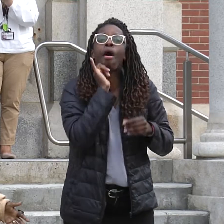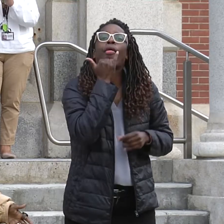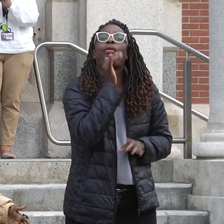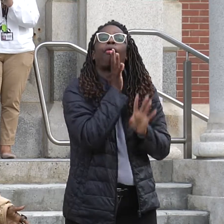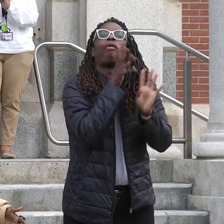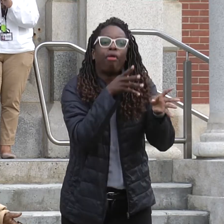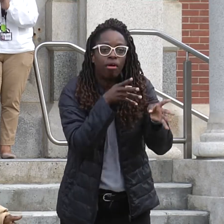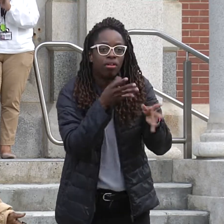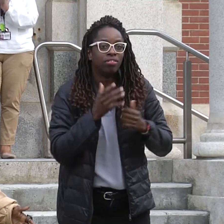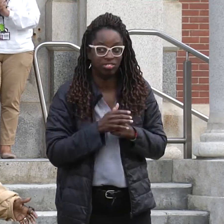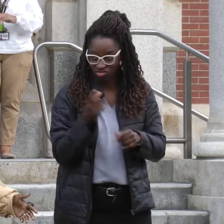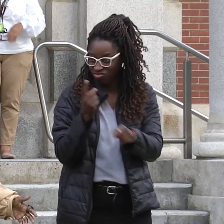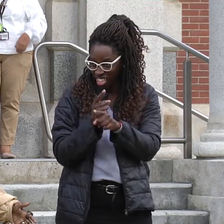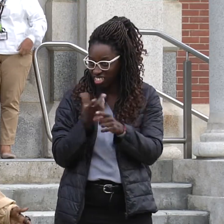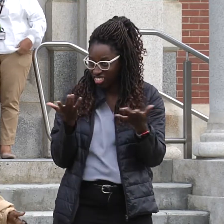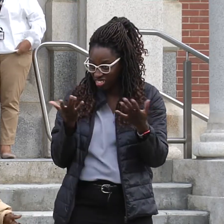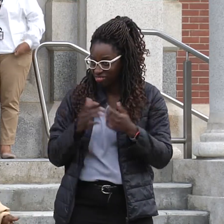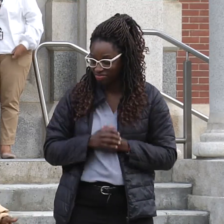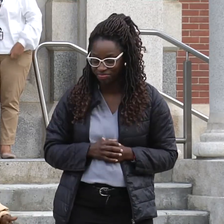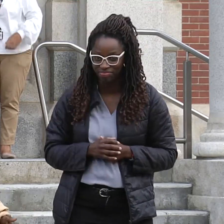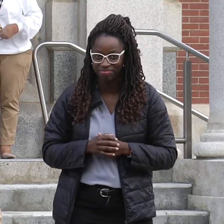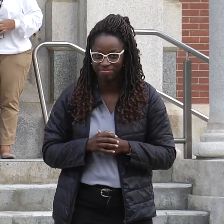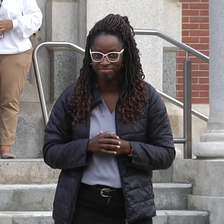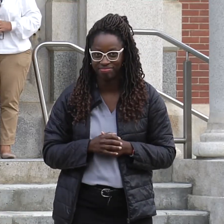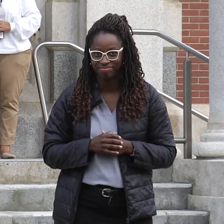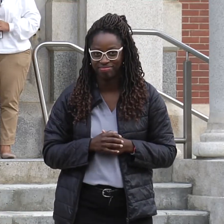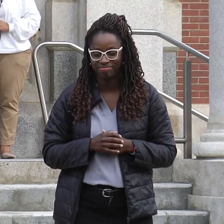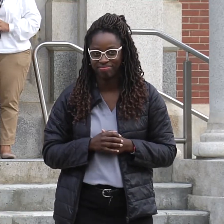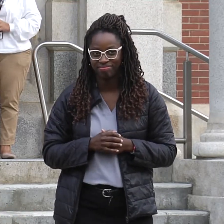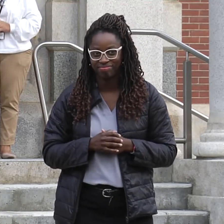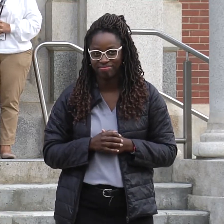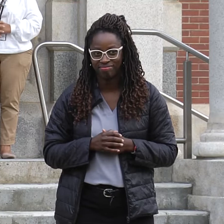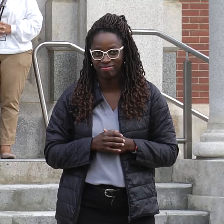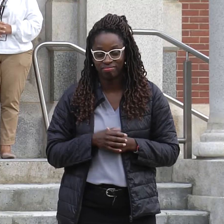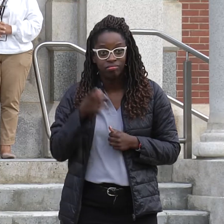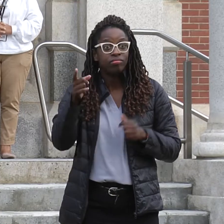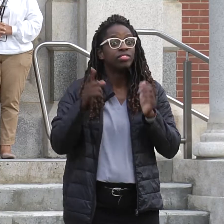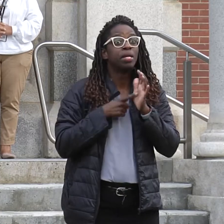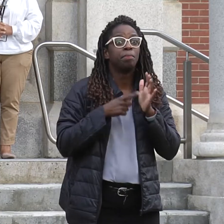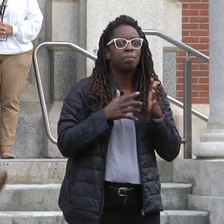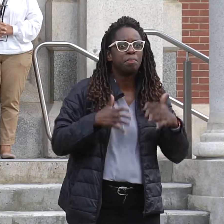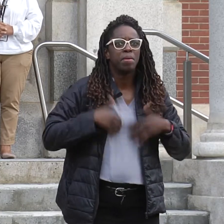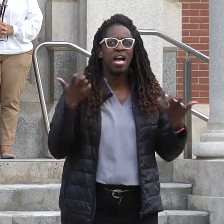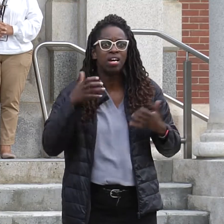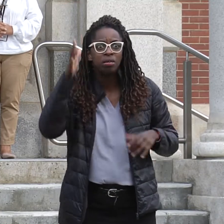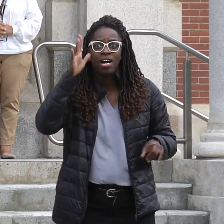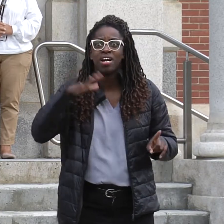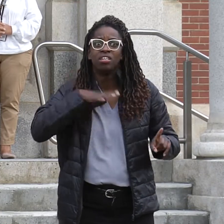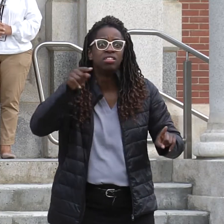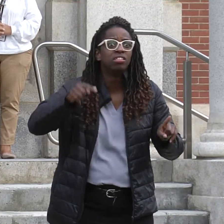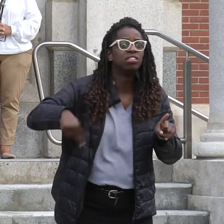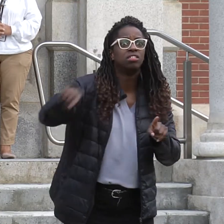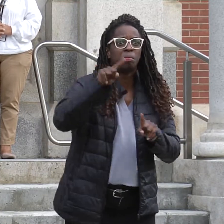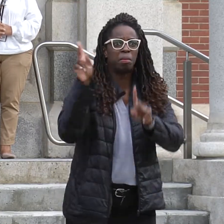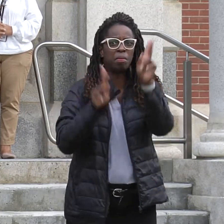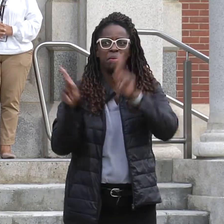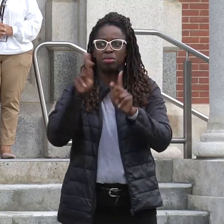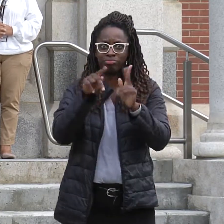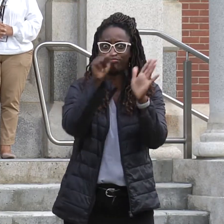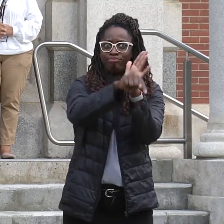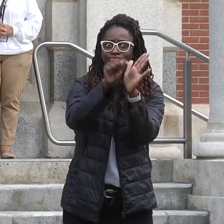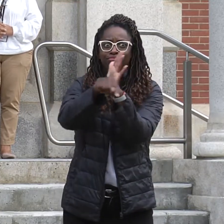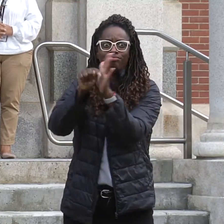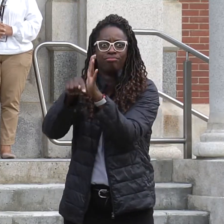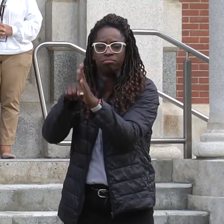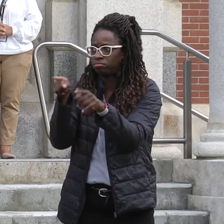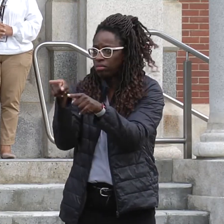Matt Hinçman, I celebrate you. I celebrate with you and your ability to